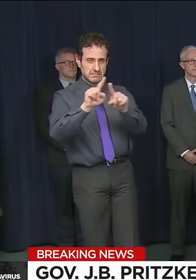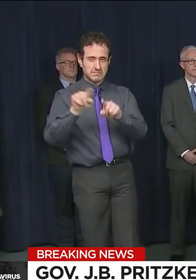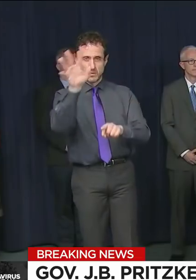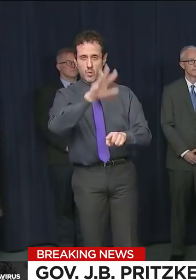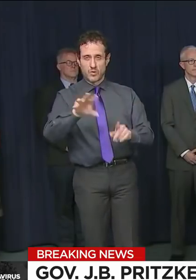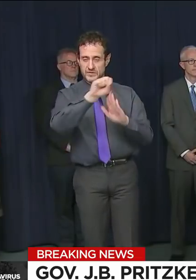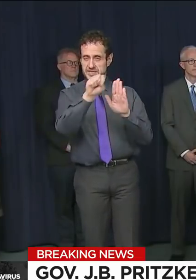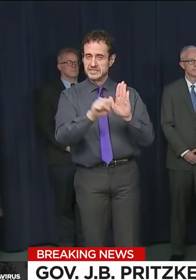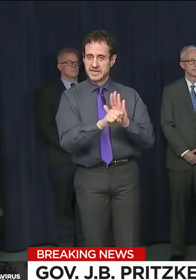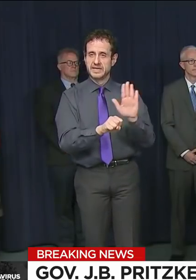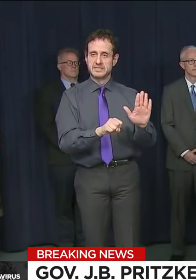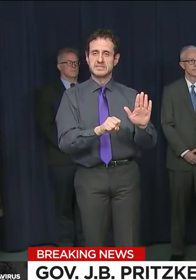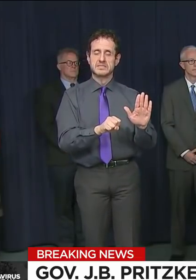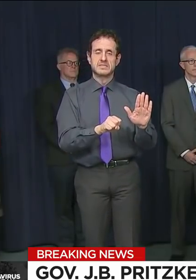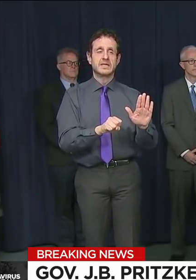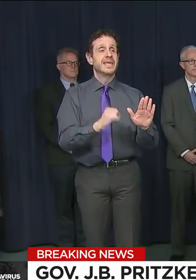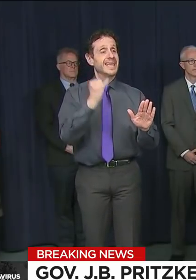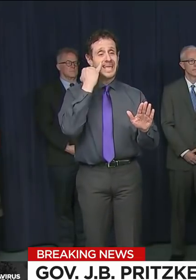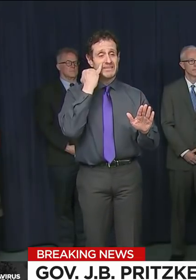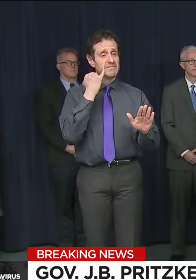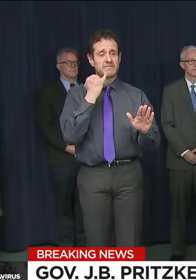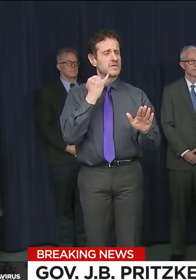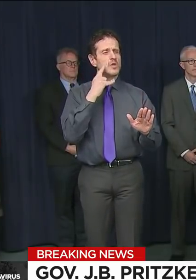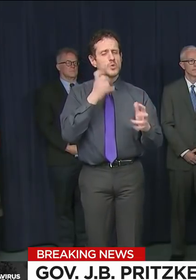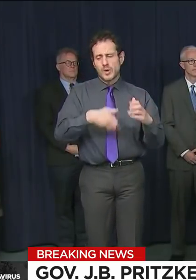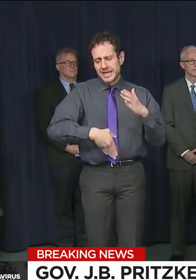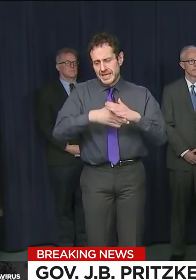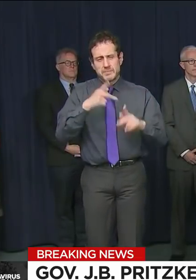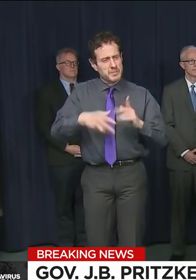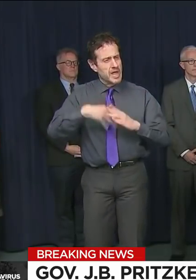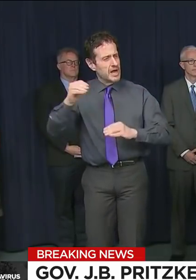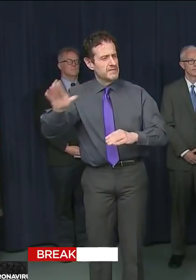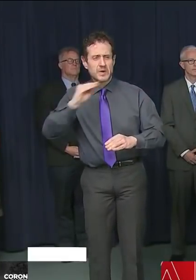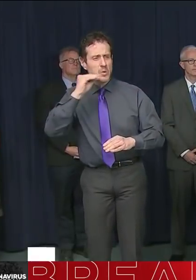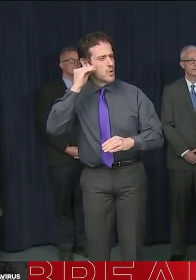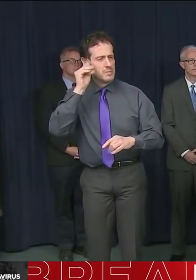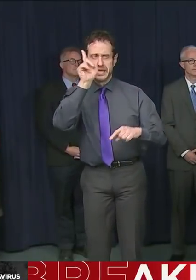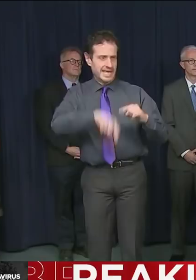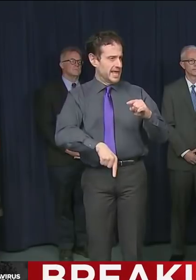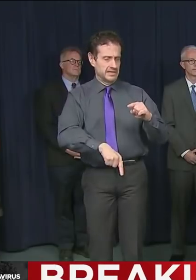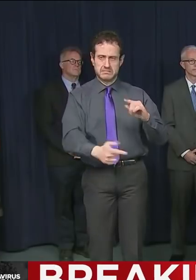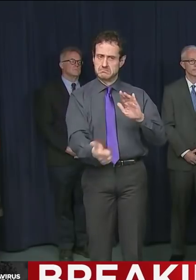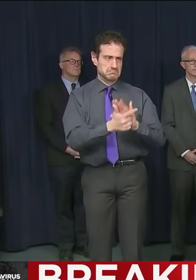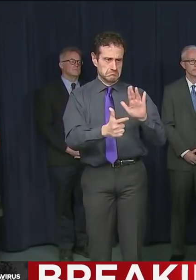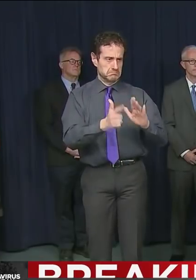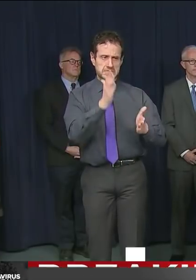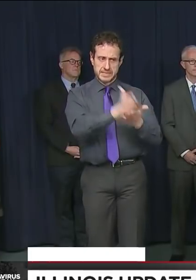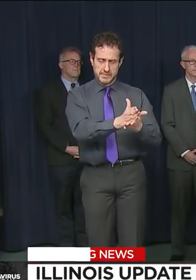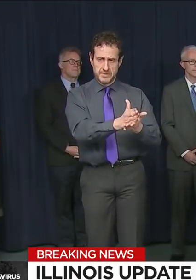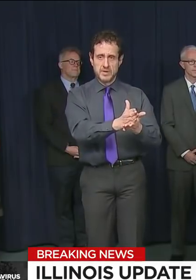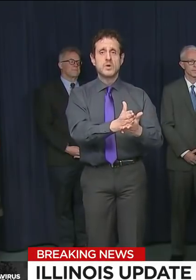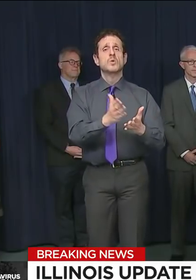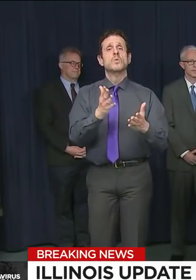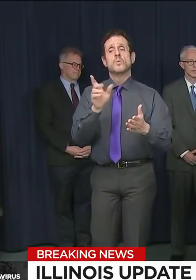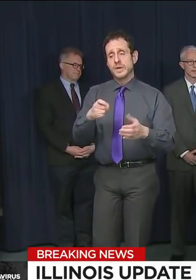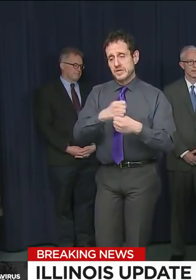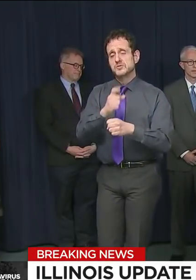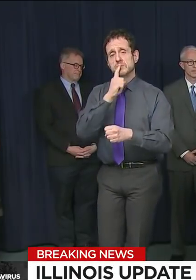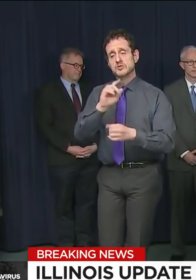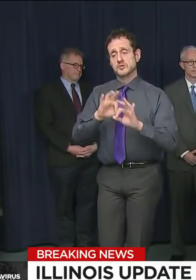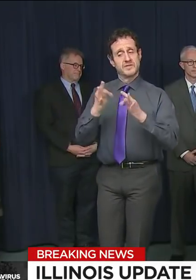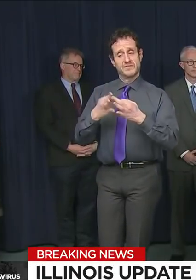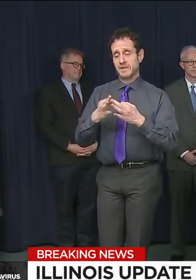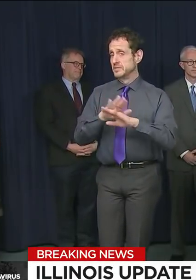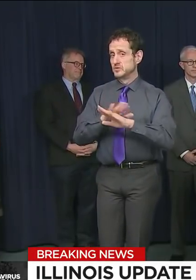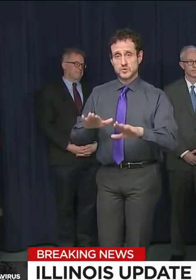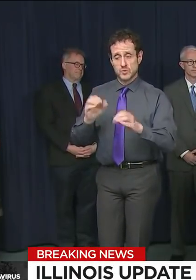to halt all evictions. We need our local leaders to help ensure our families do not lose their homes. I'm